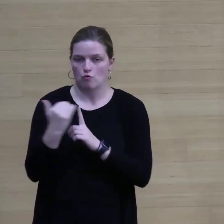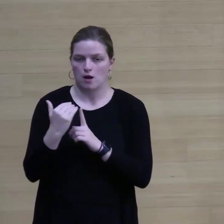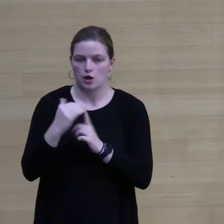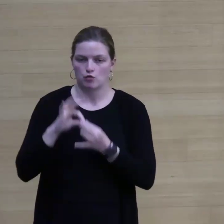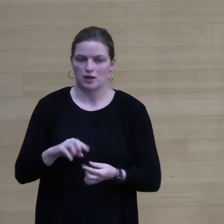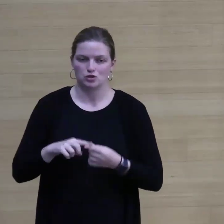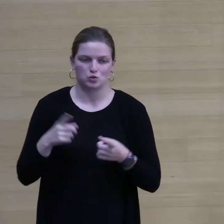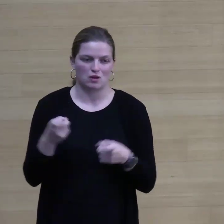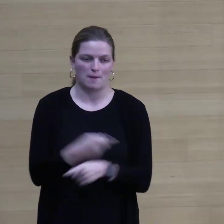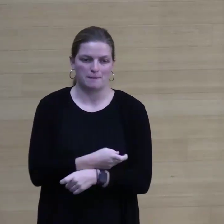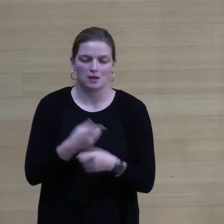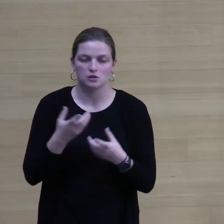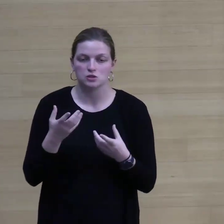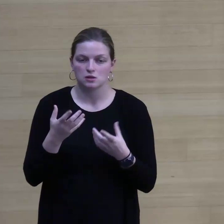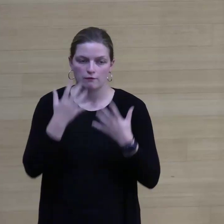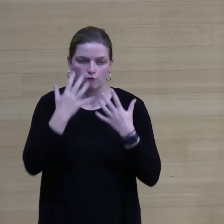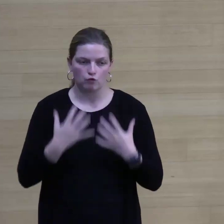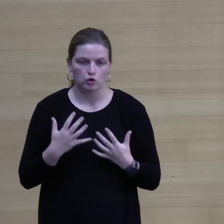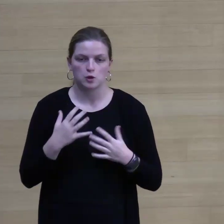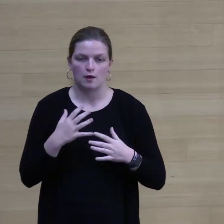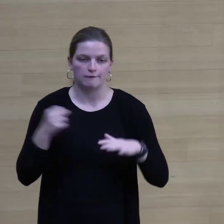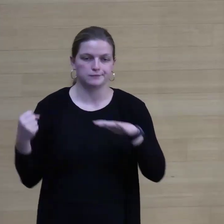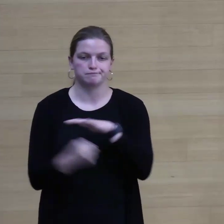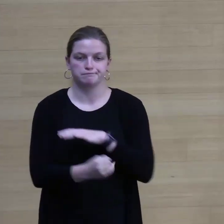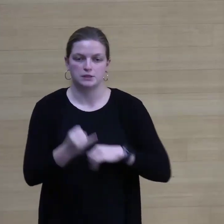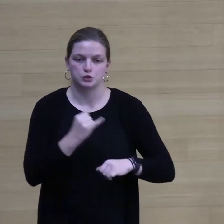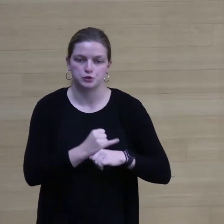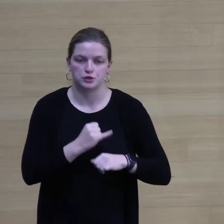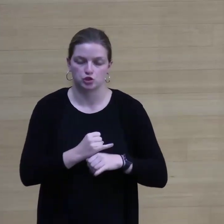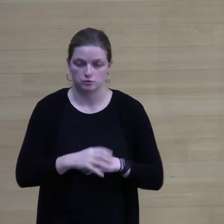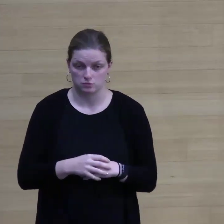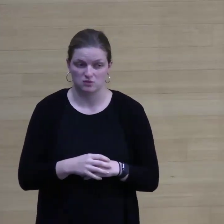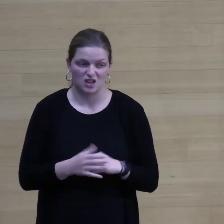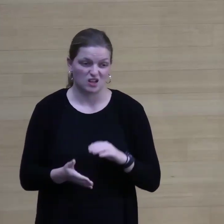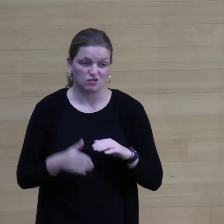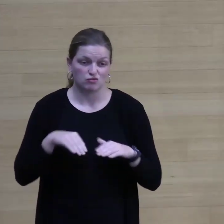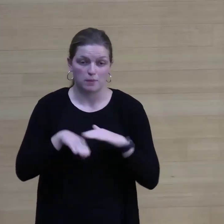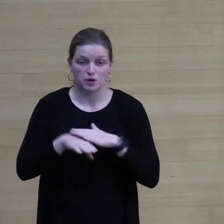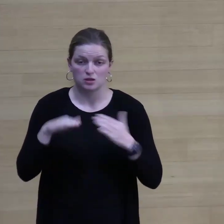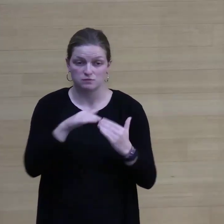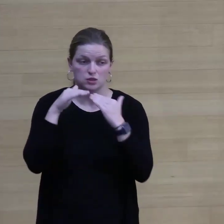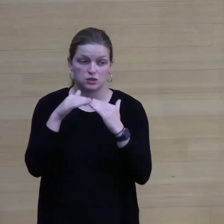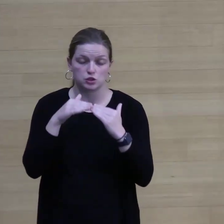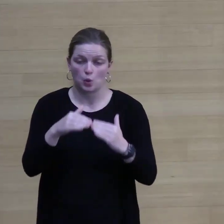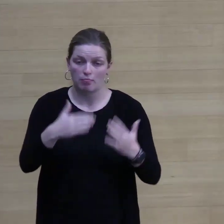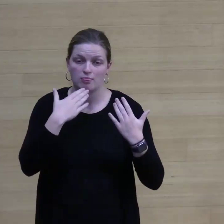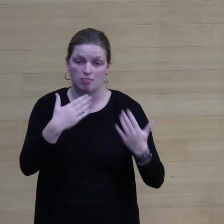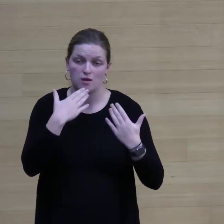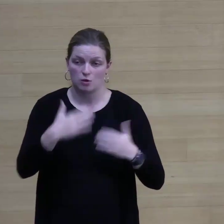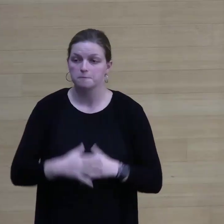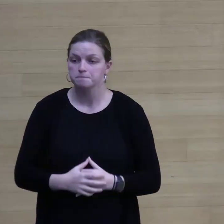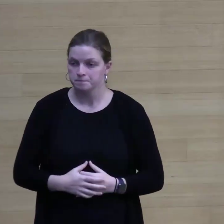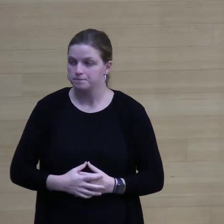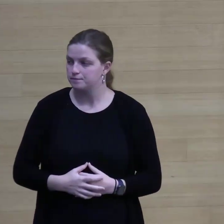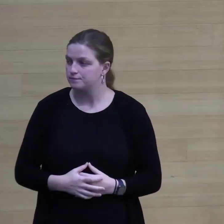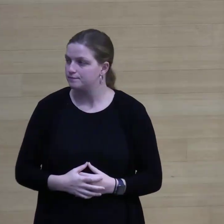the complicated and the unfortunate legacy of institutionalization and reproductive justice. So thank you. Thank you.